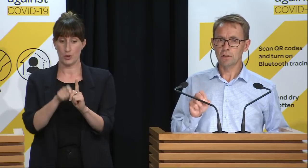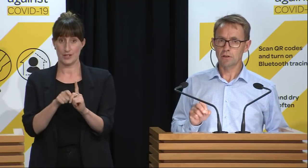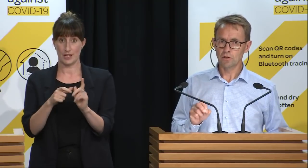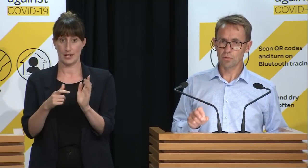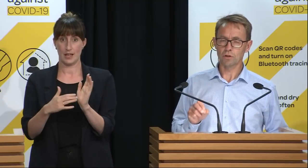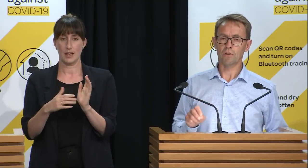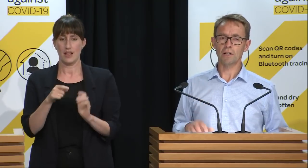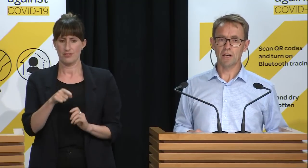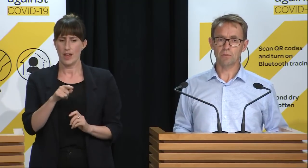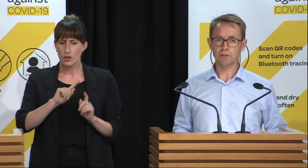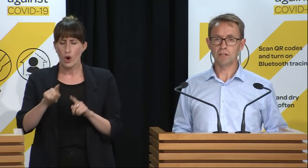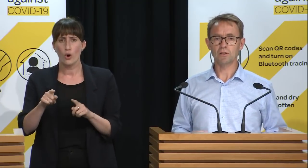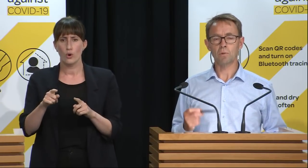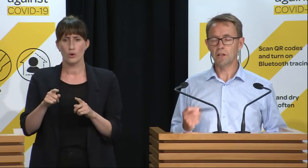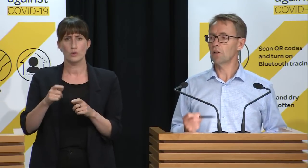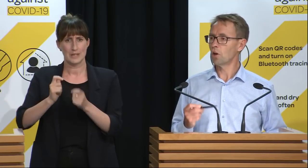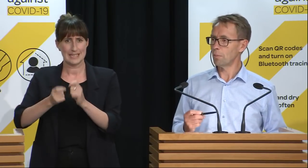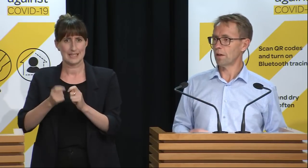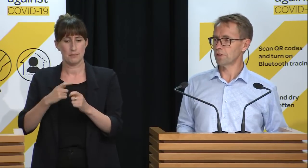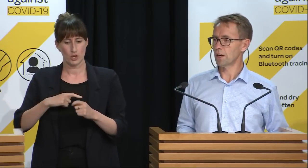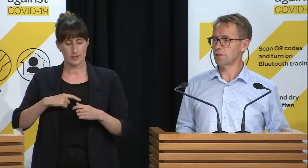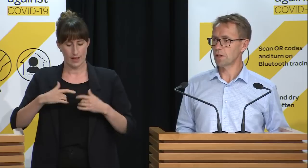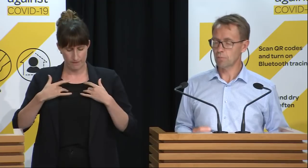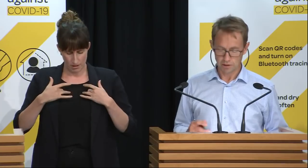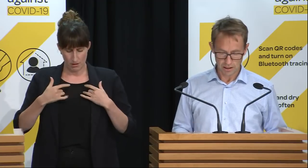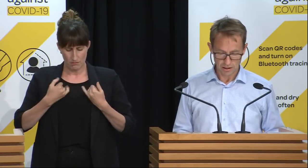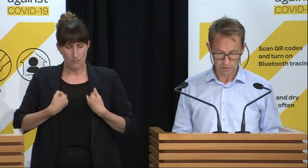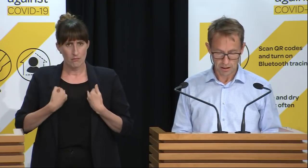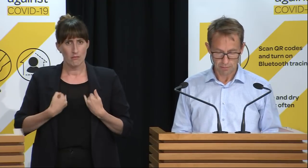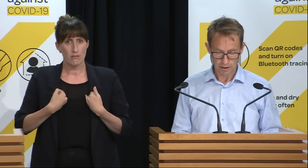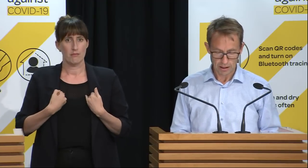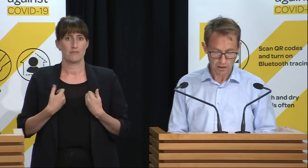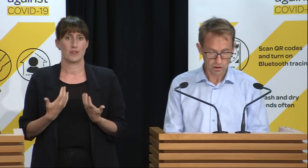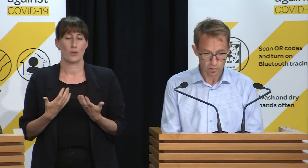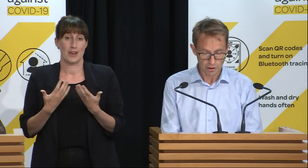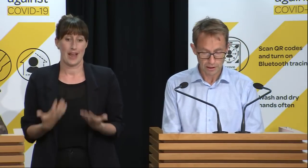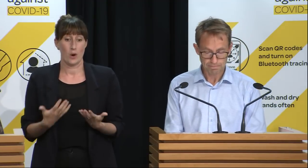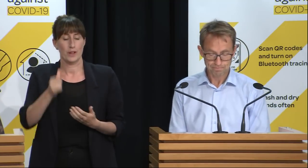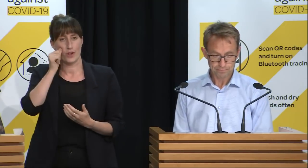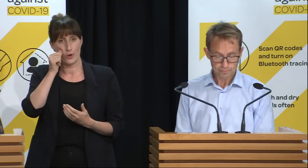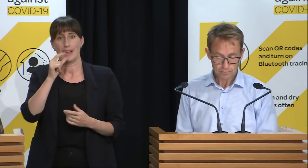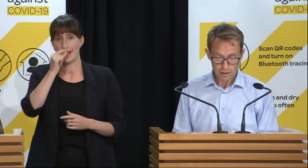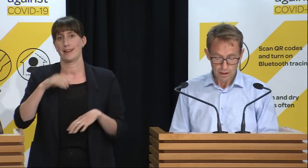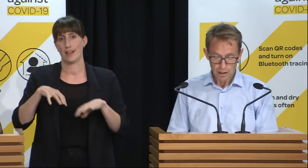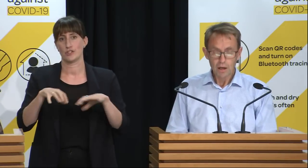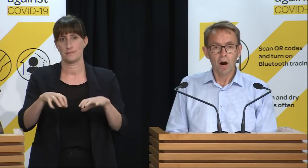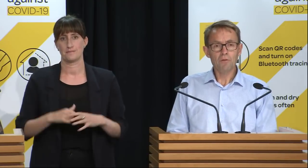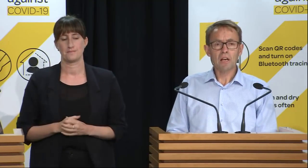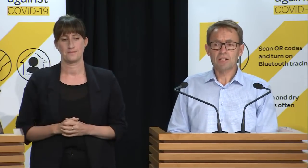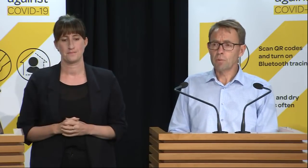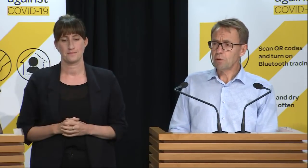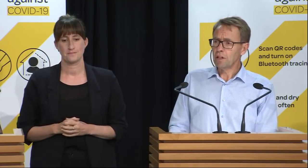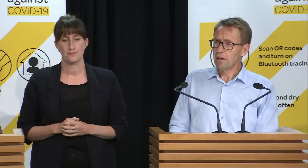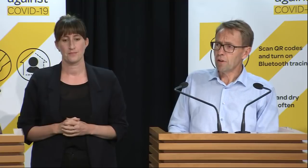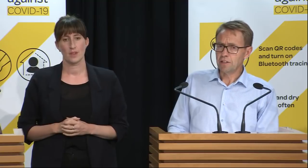and sought advice and was tested. We now know about this case and we can take action accordingly. Over